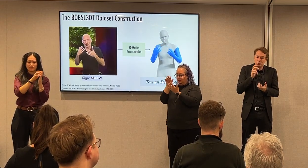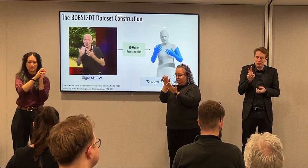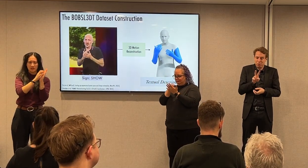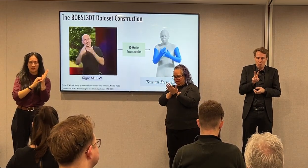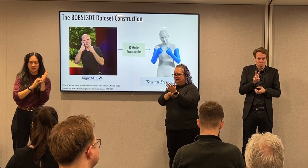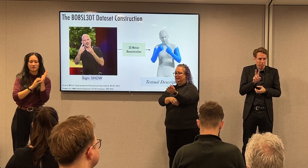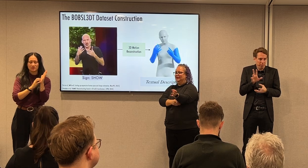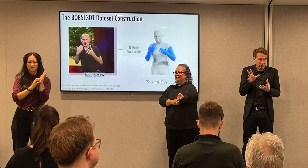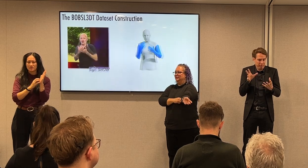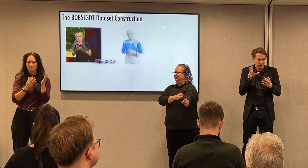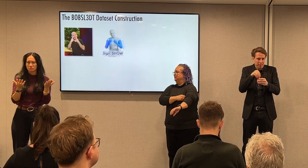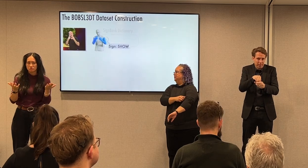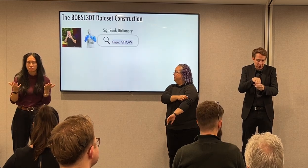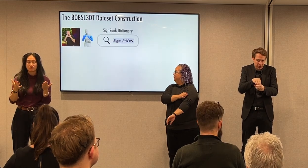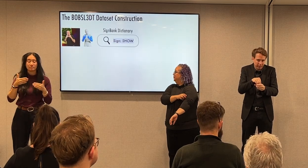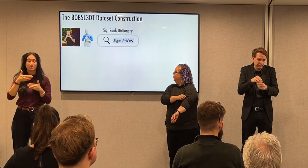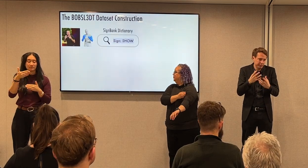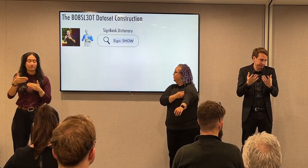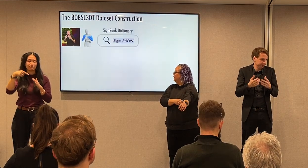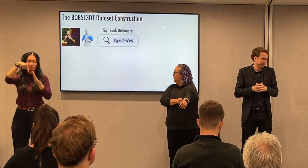part.